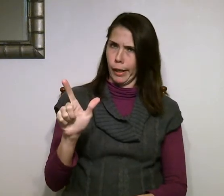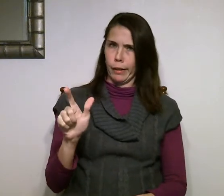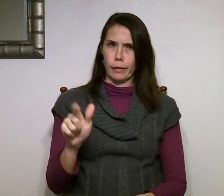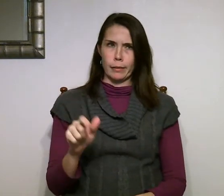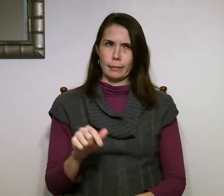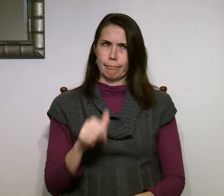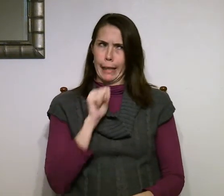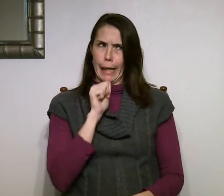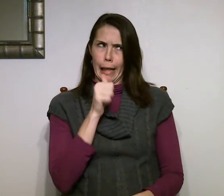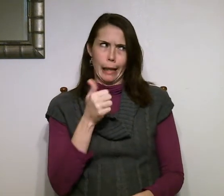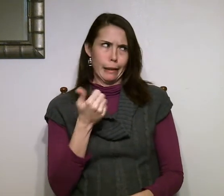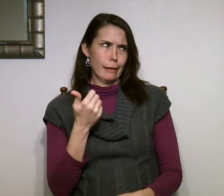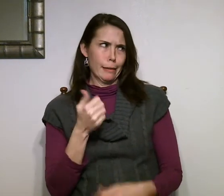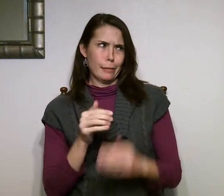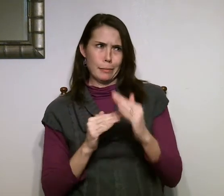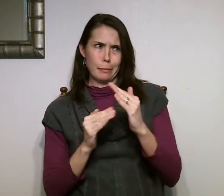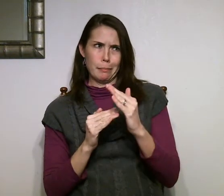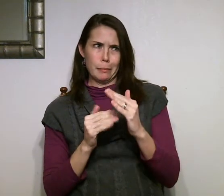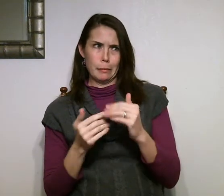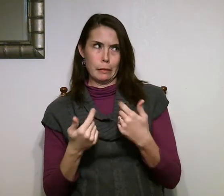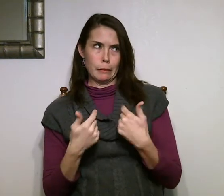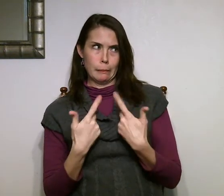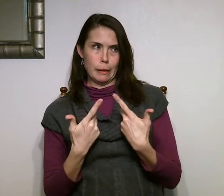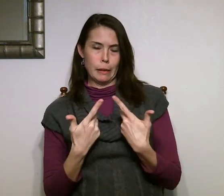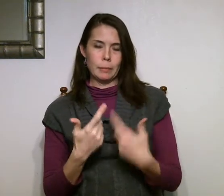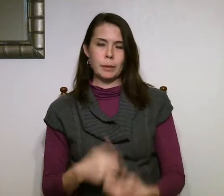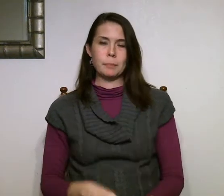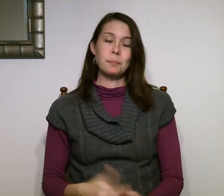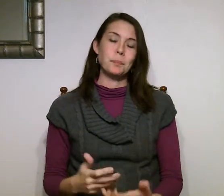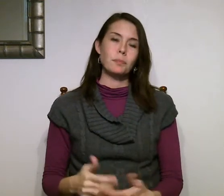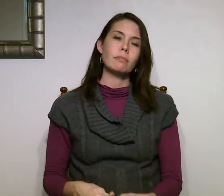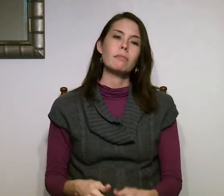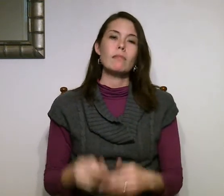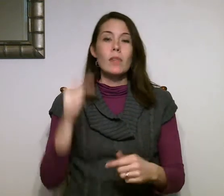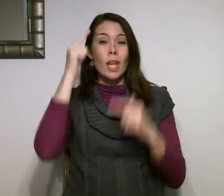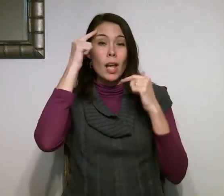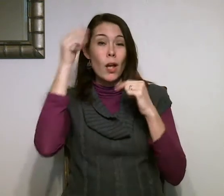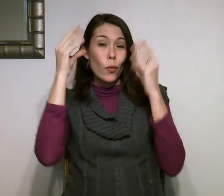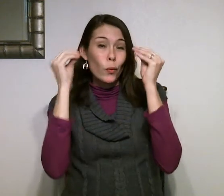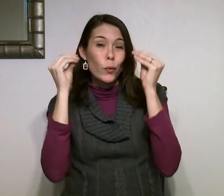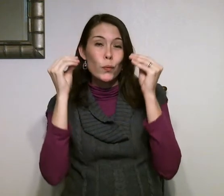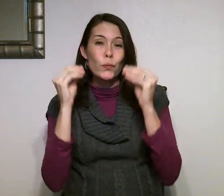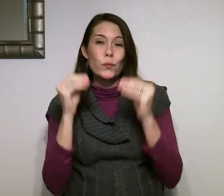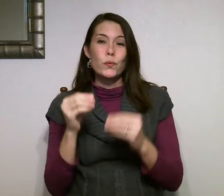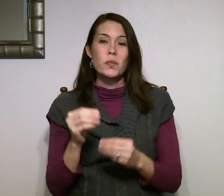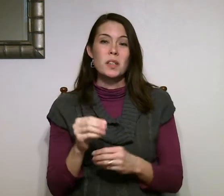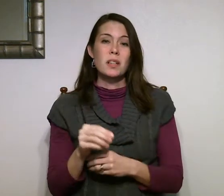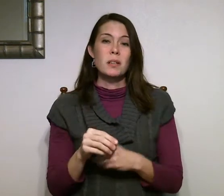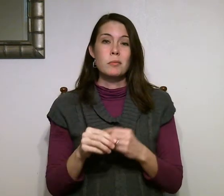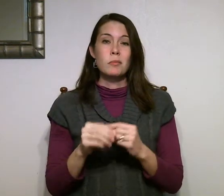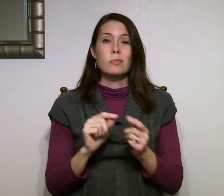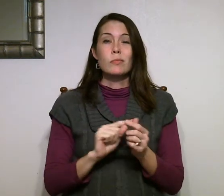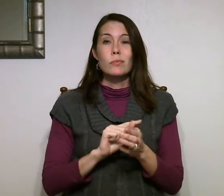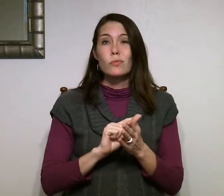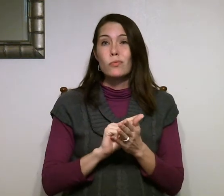I hope hopefully by the end of this presentation or in a couple of weeks it will seem basic. So let's get started with, I guess we could say some